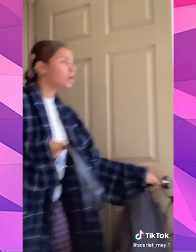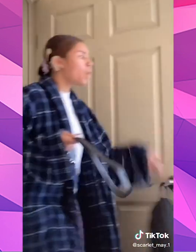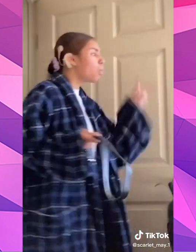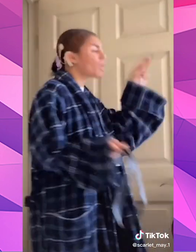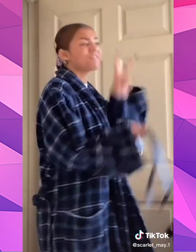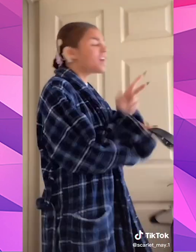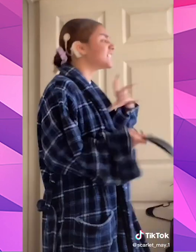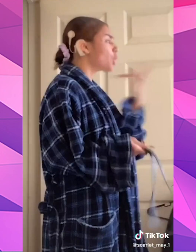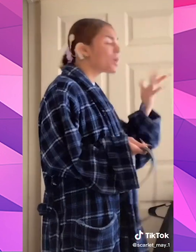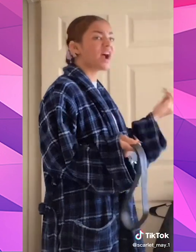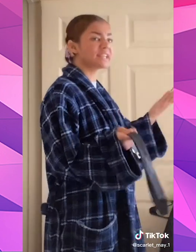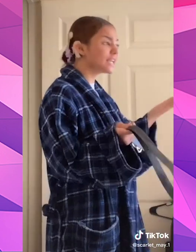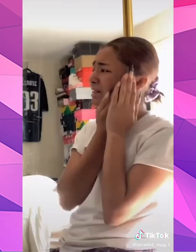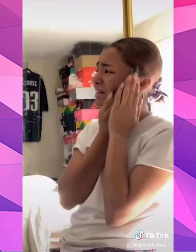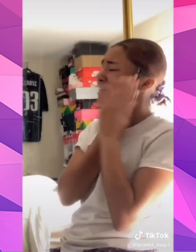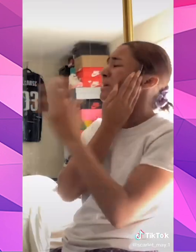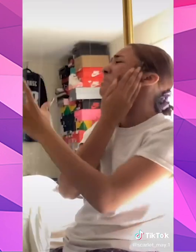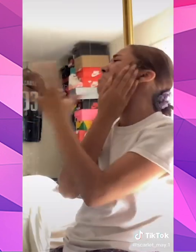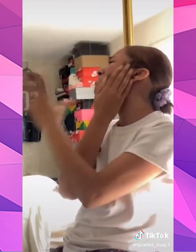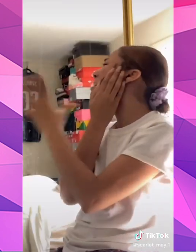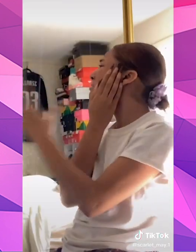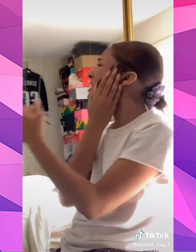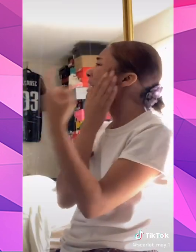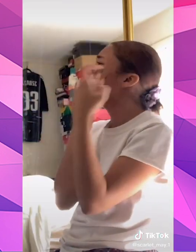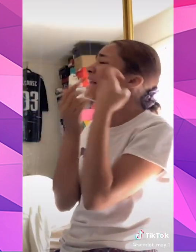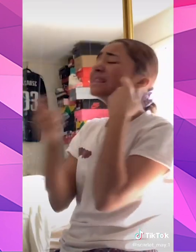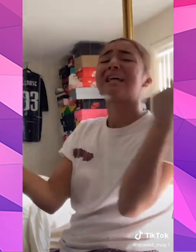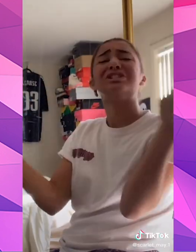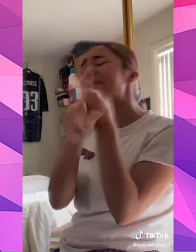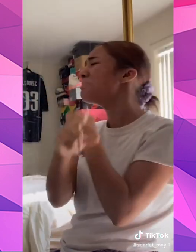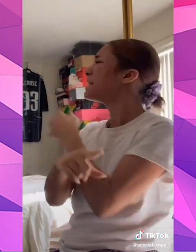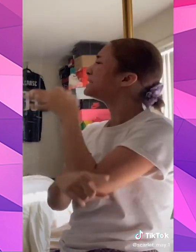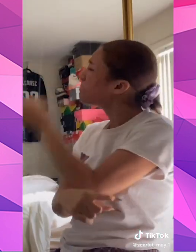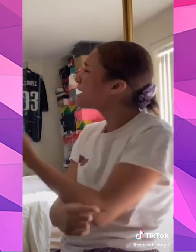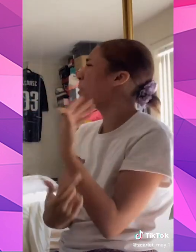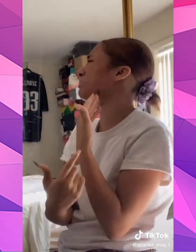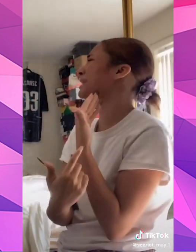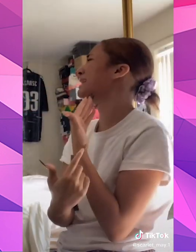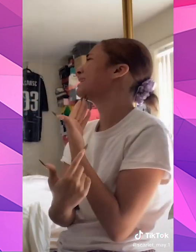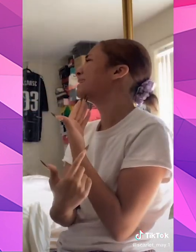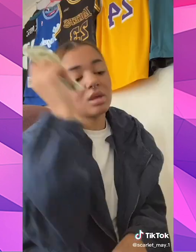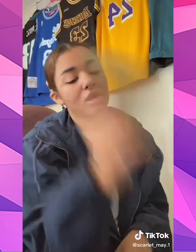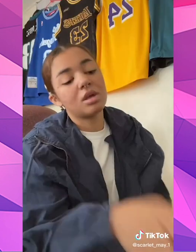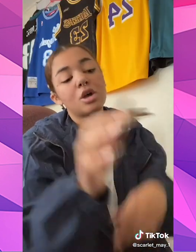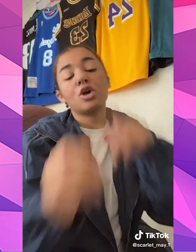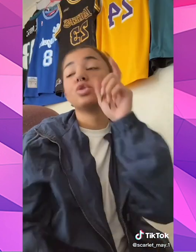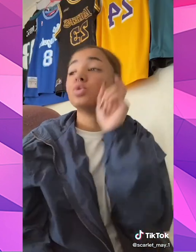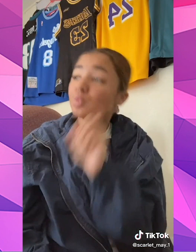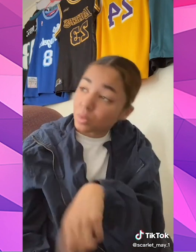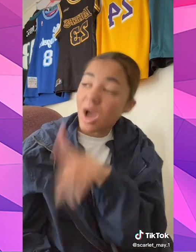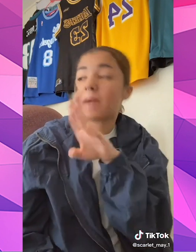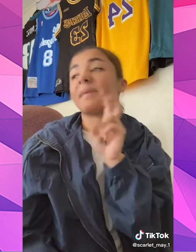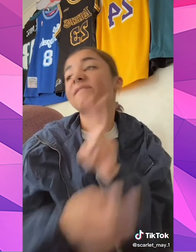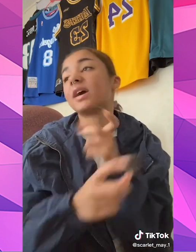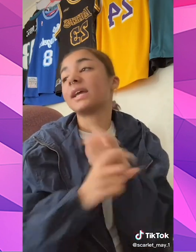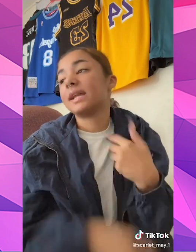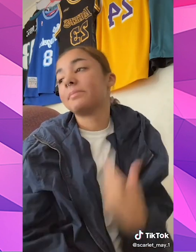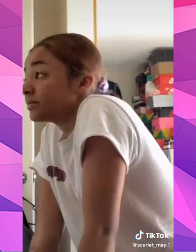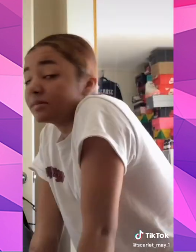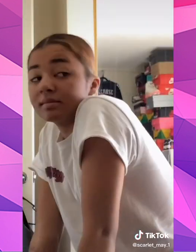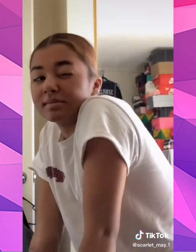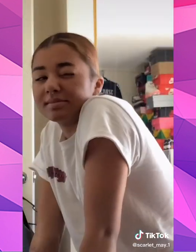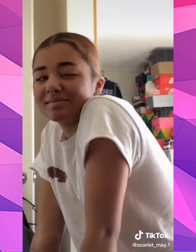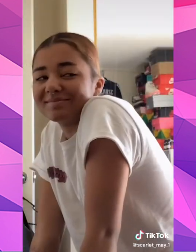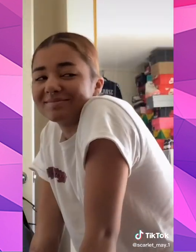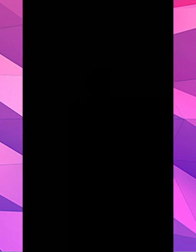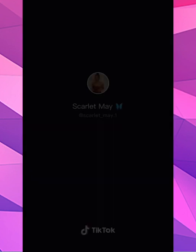What the fuck is going on in here? Mama They just hit me and spit on me You gotta be fucking kidding me